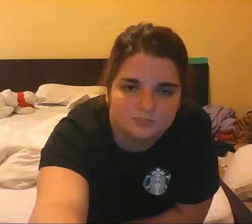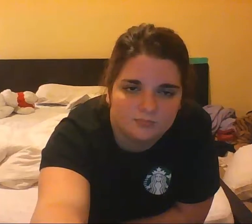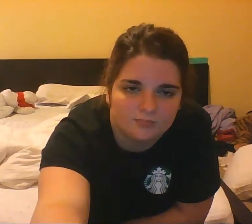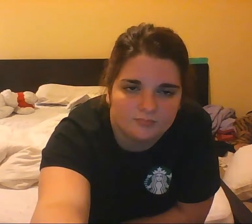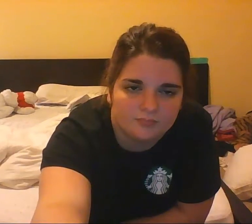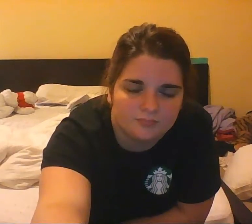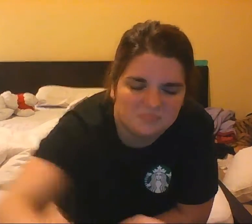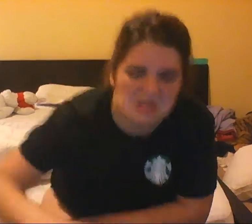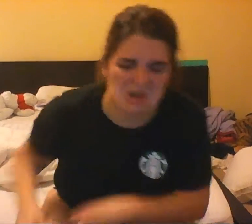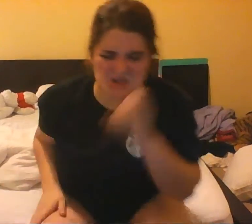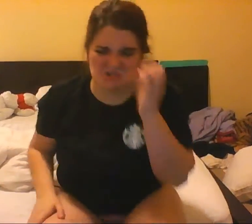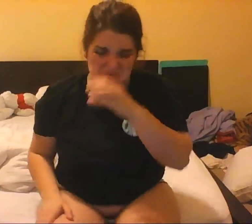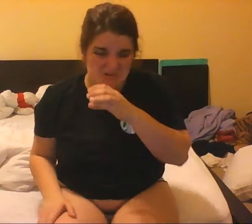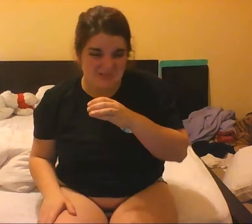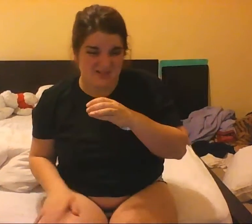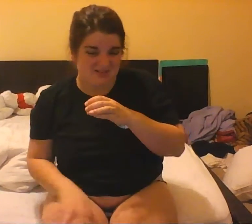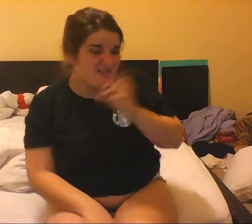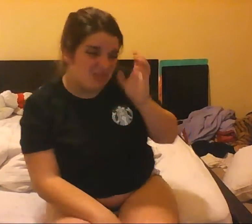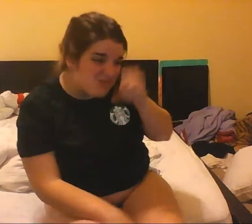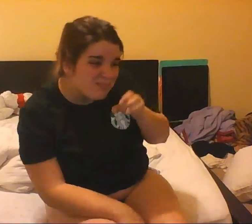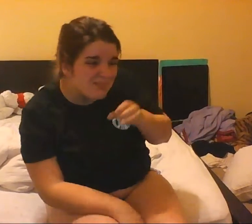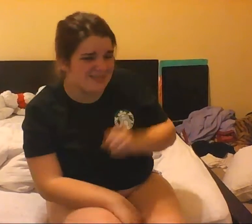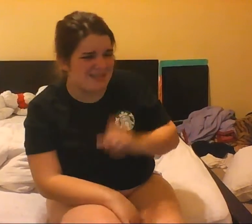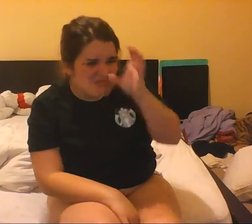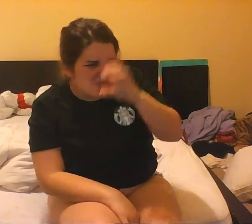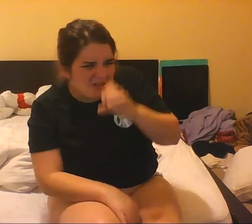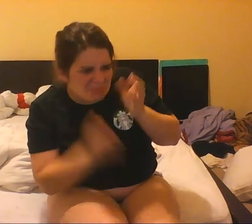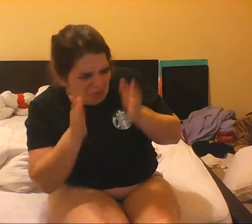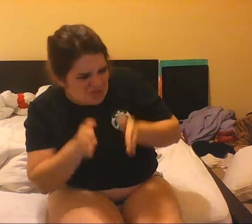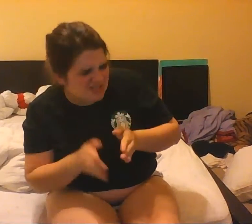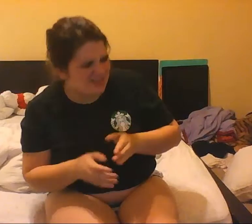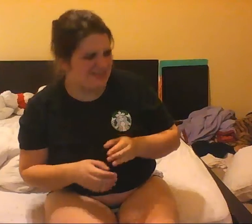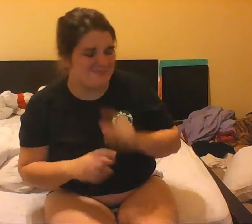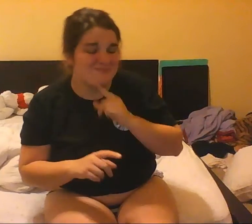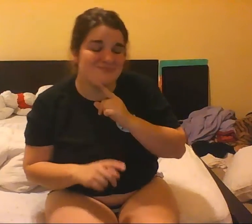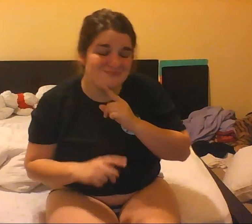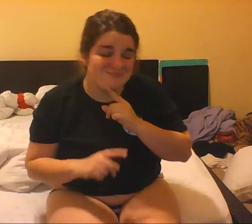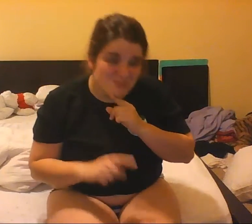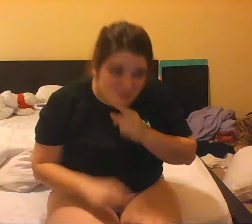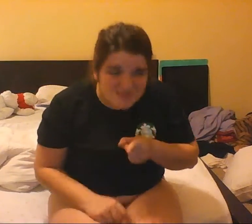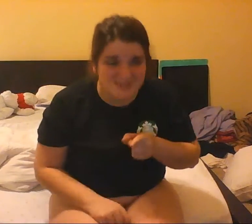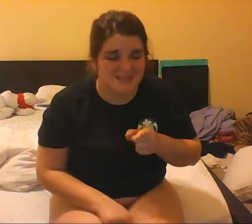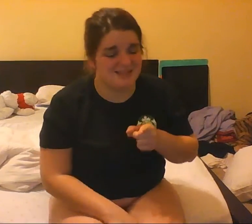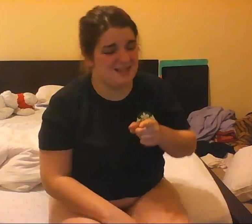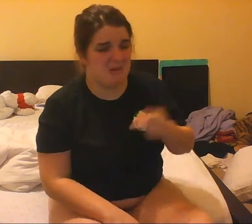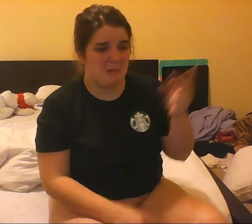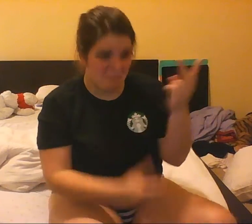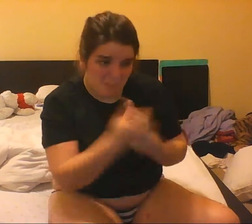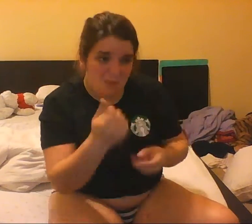creepy and appears to be more of a gross person. But the reality is, both of them are doing something that's really up, right? Like, it's up to meet a girl in high